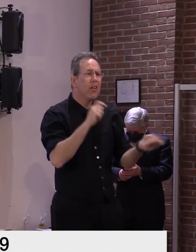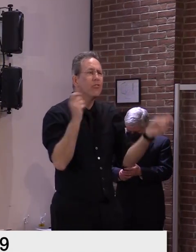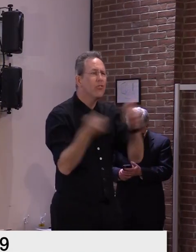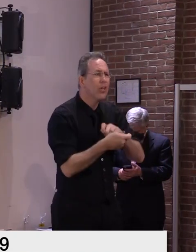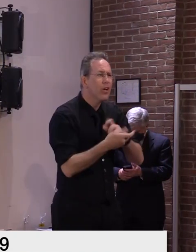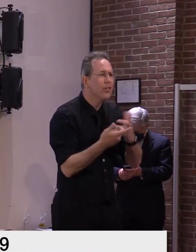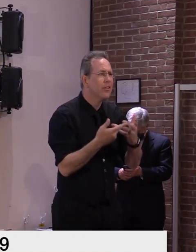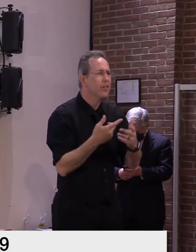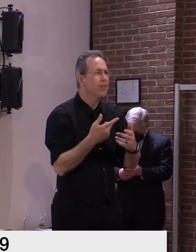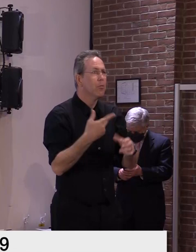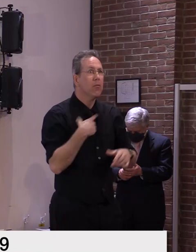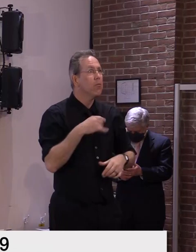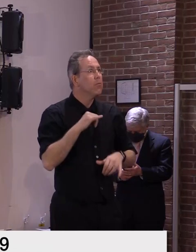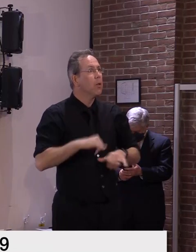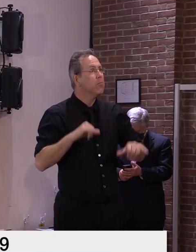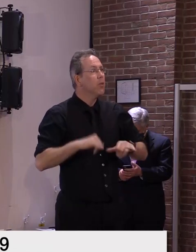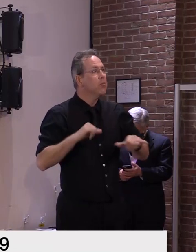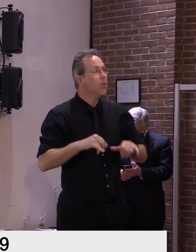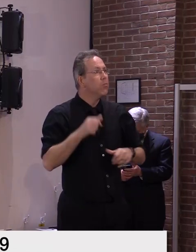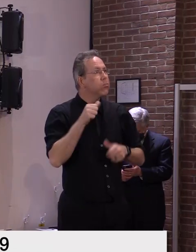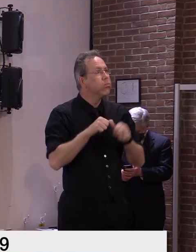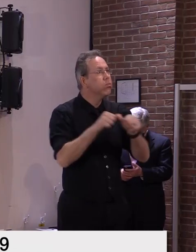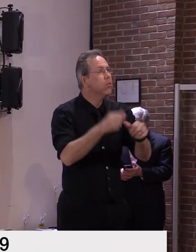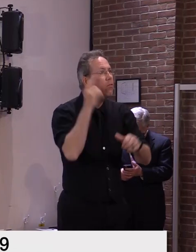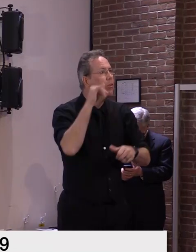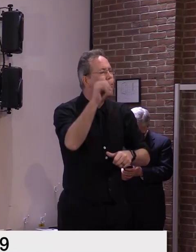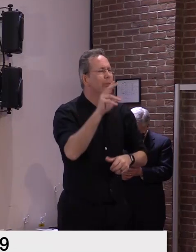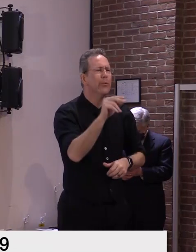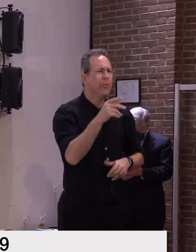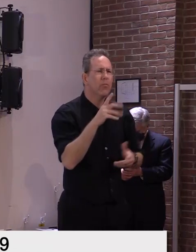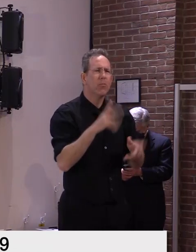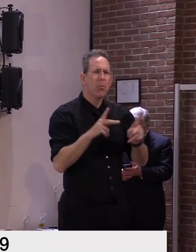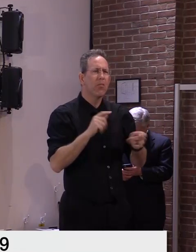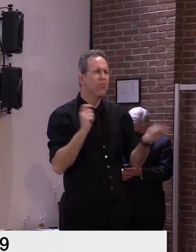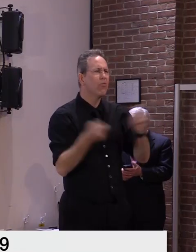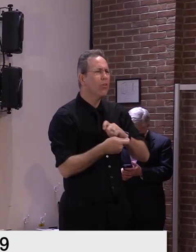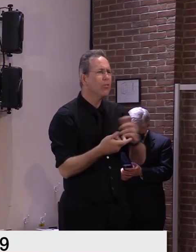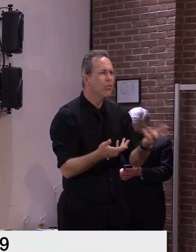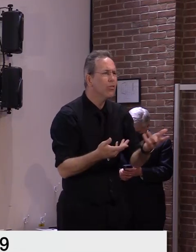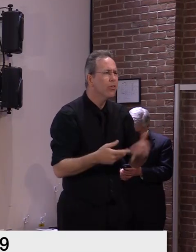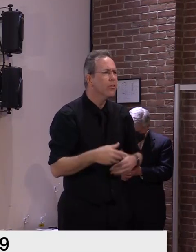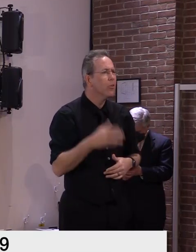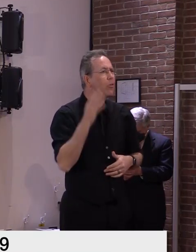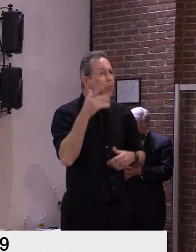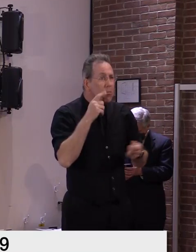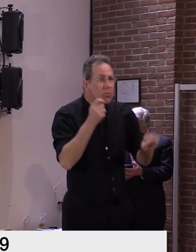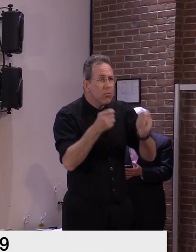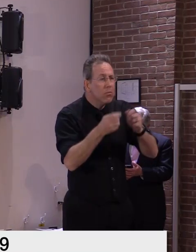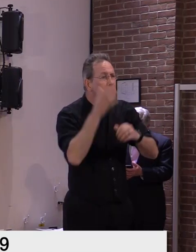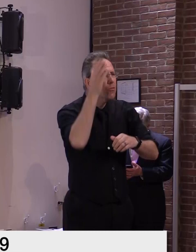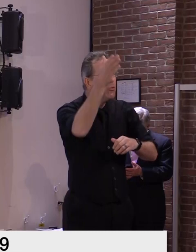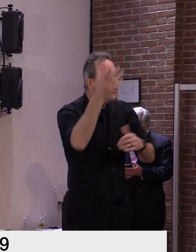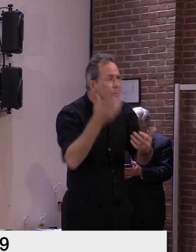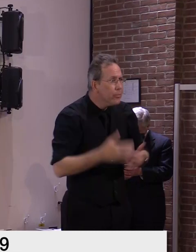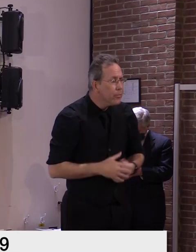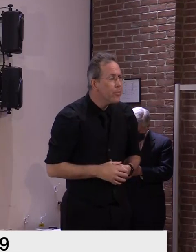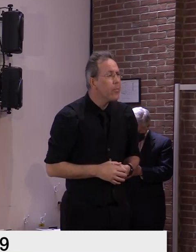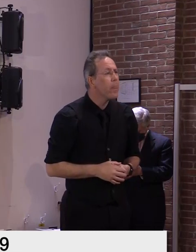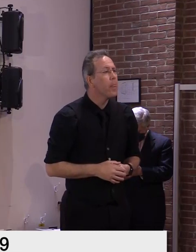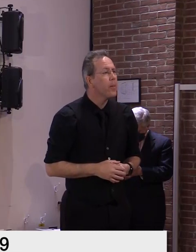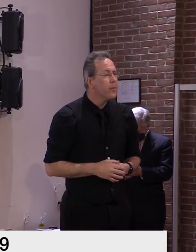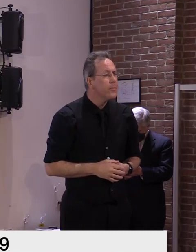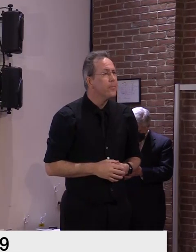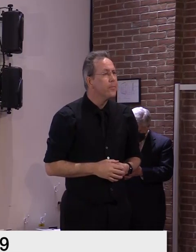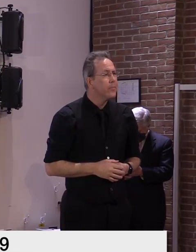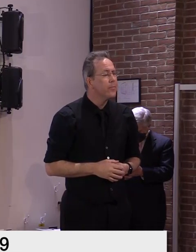their adult life, but it could have an effect on them to make them become something more hardened.